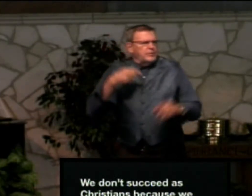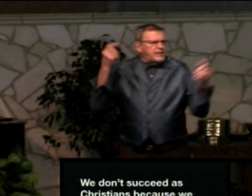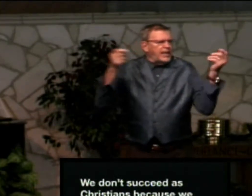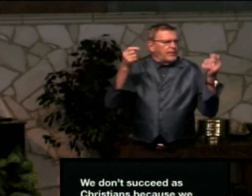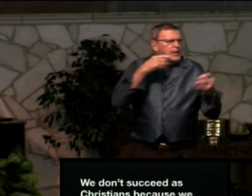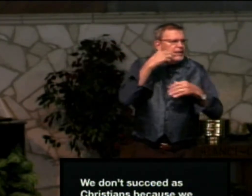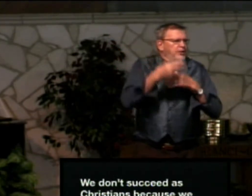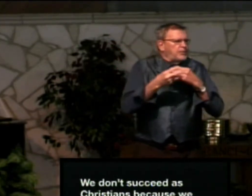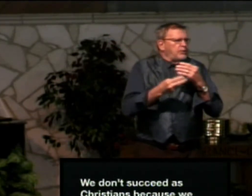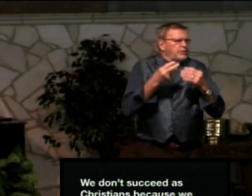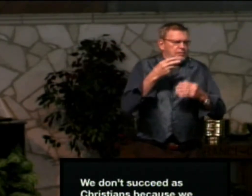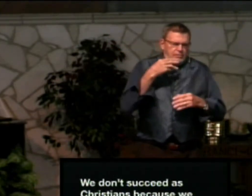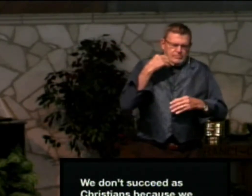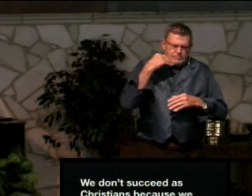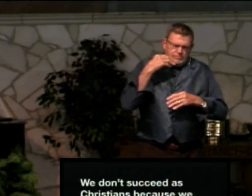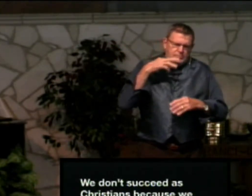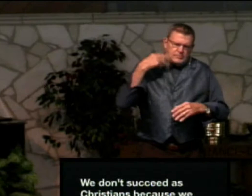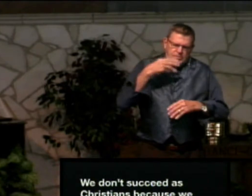As we celebrate